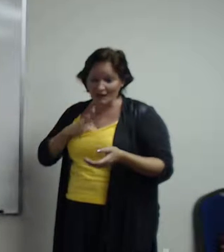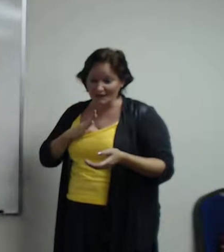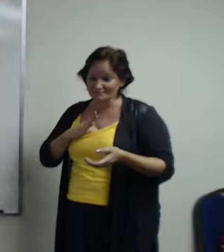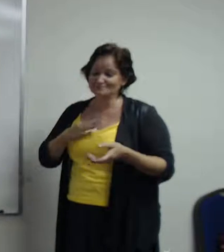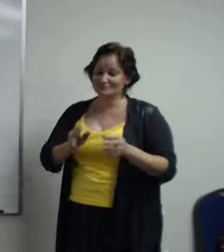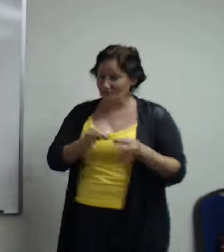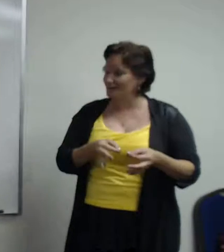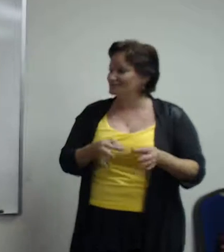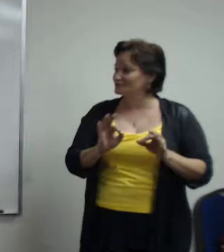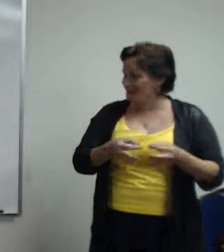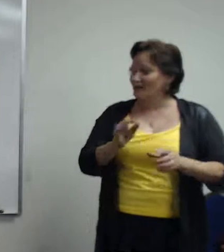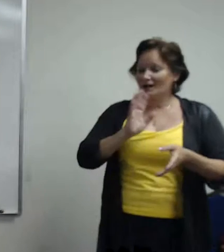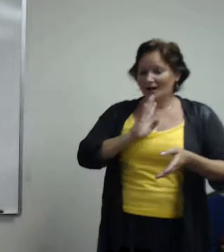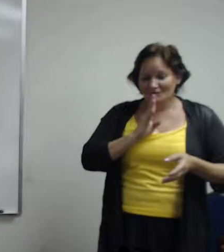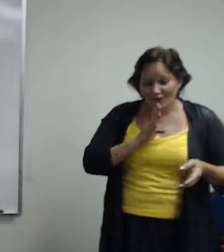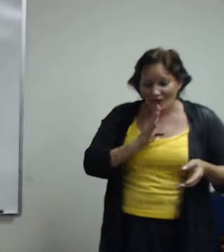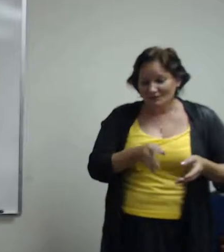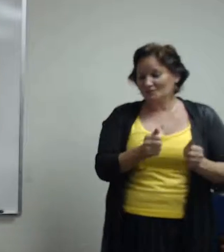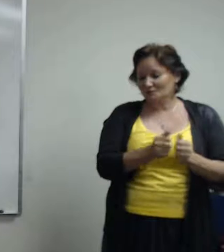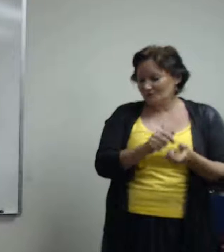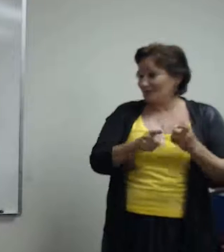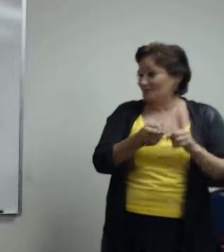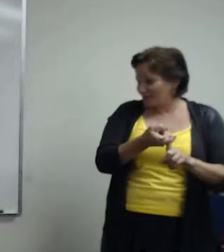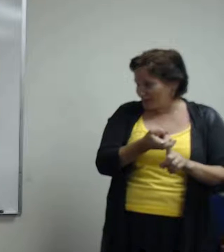Fine. So I talked with my friends,